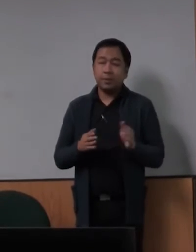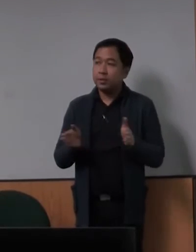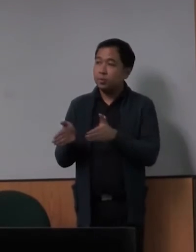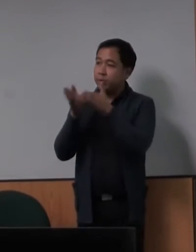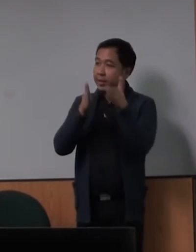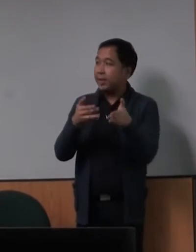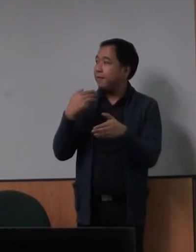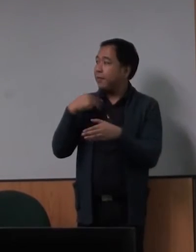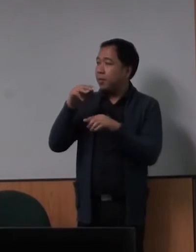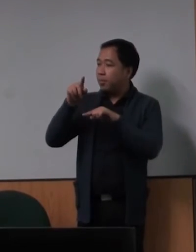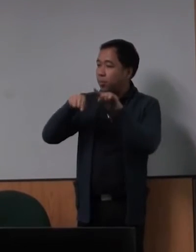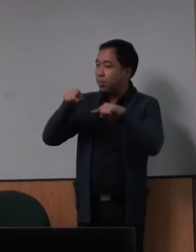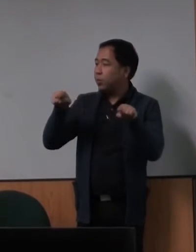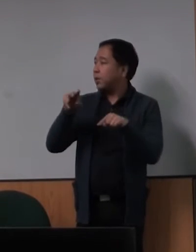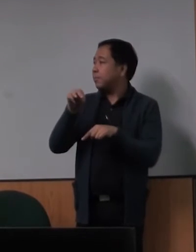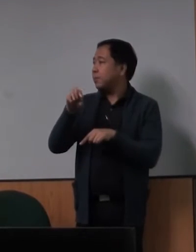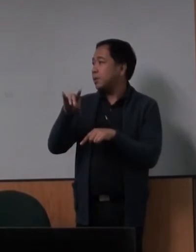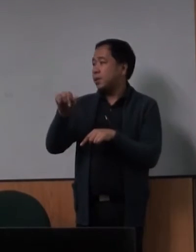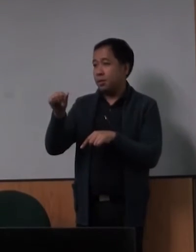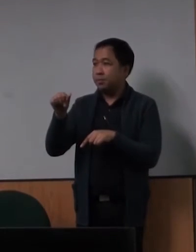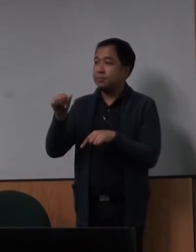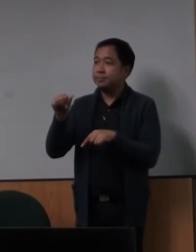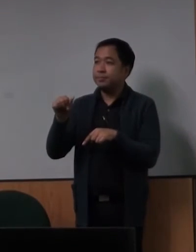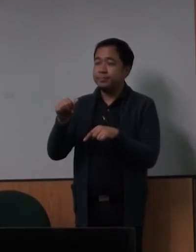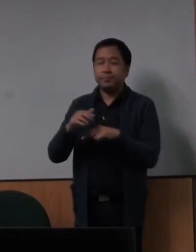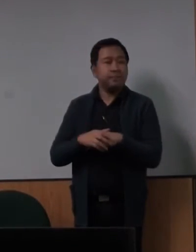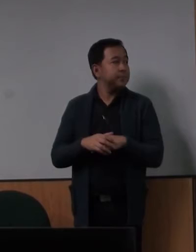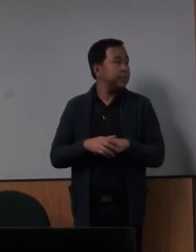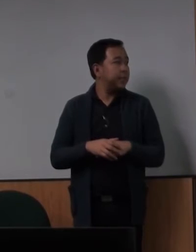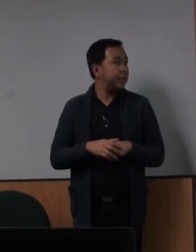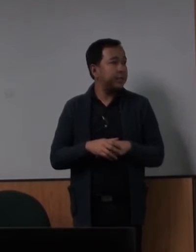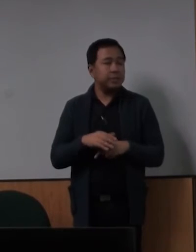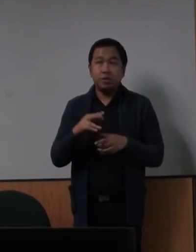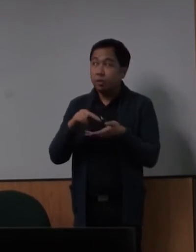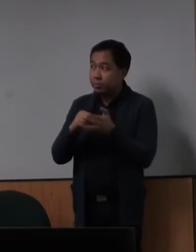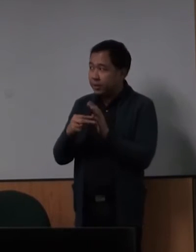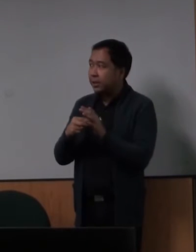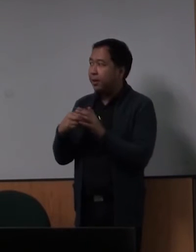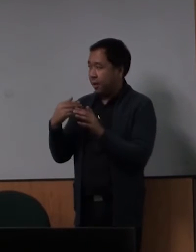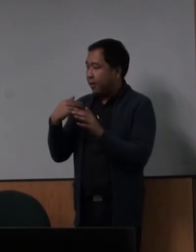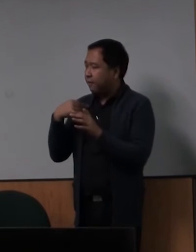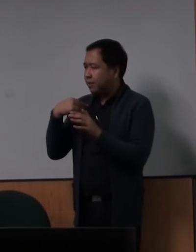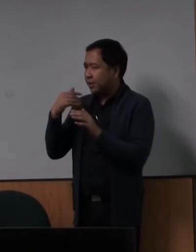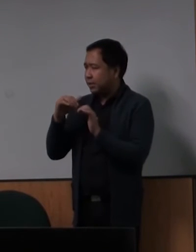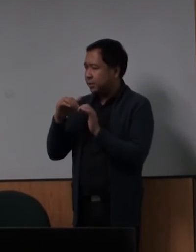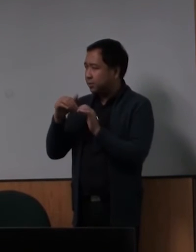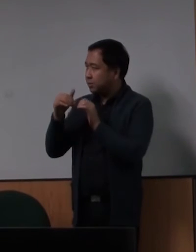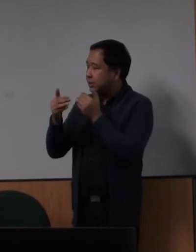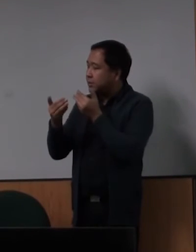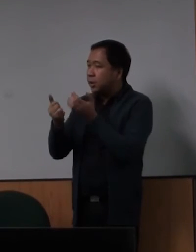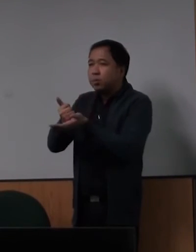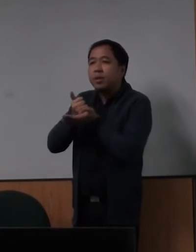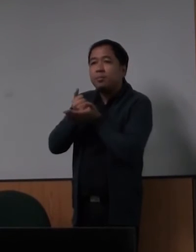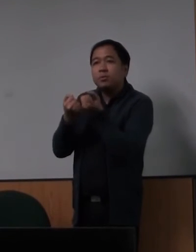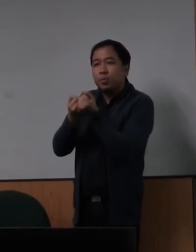multimedia representation and the retention has strong connection to one another. So with that,